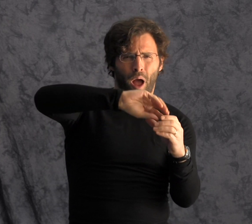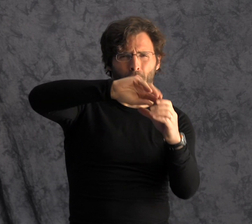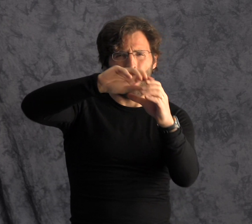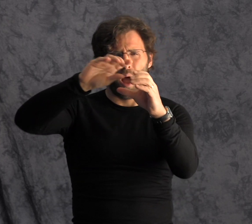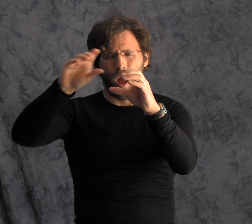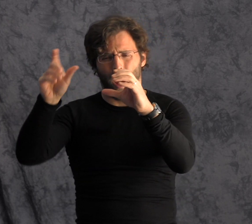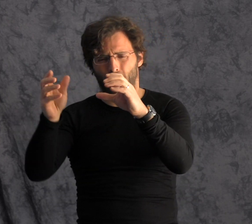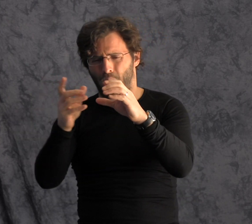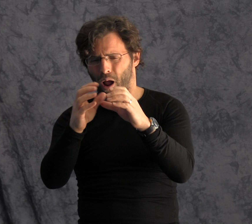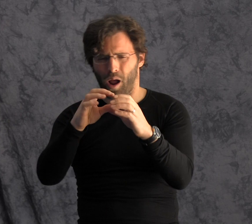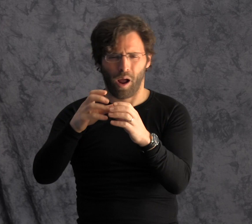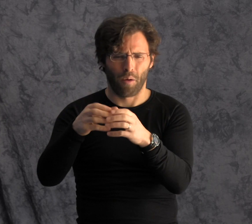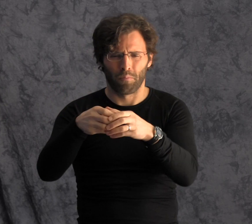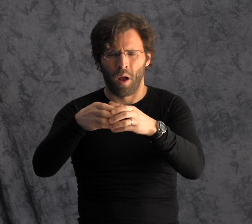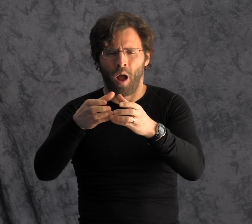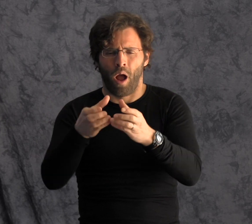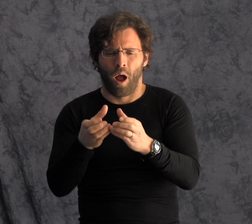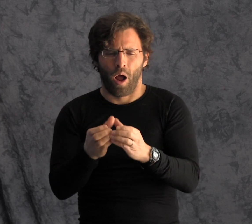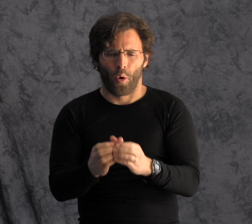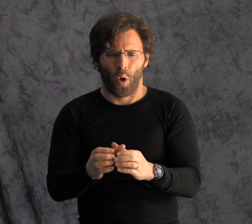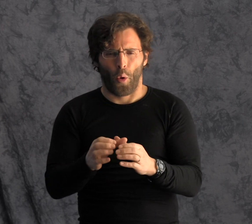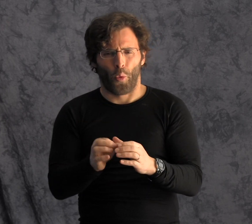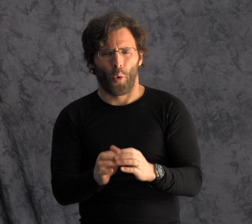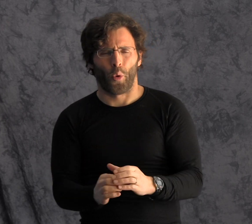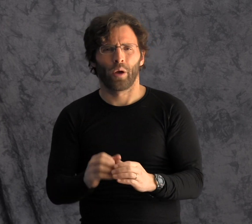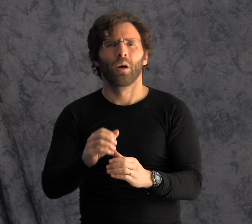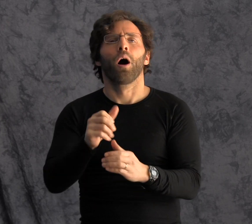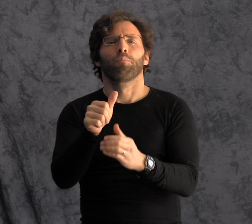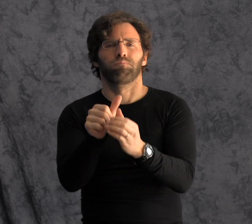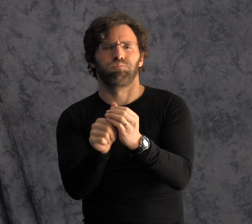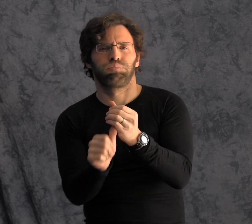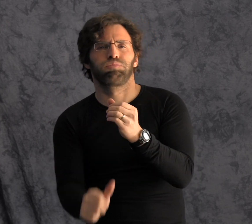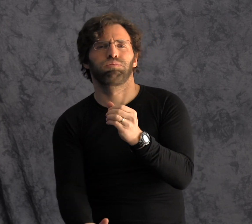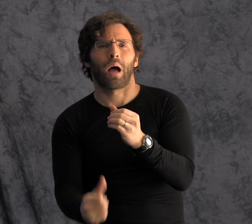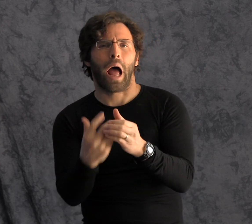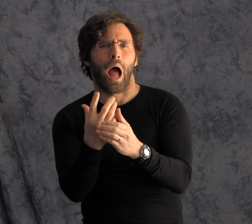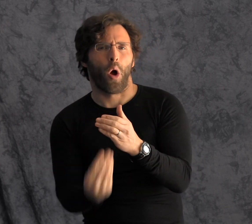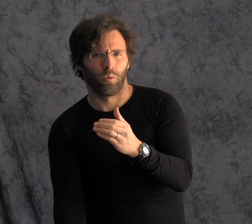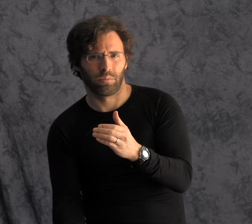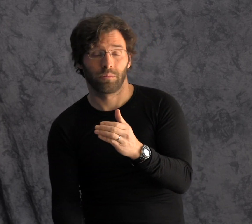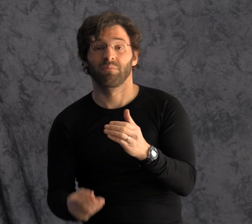rectum and then through a couple of rings of smooth muscle and skeletal muscle known as the anus.